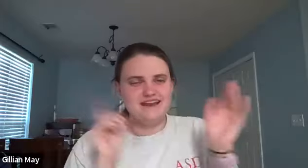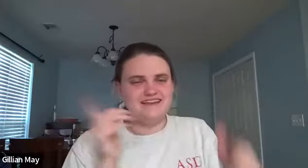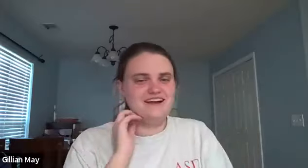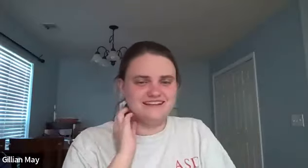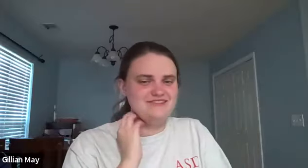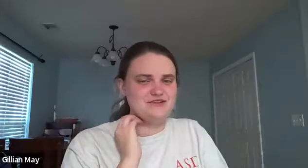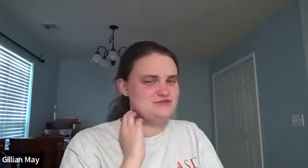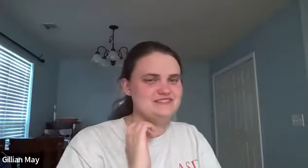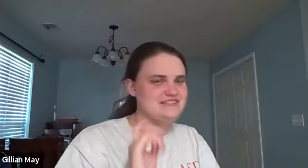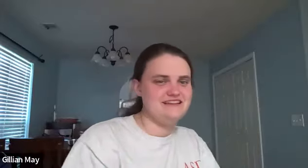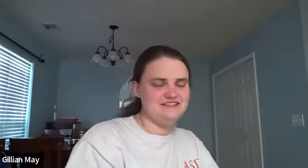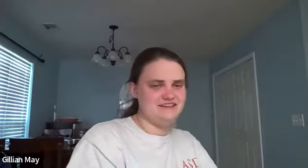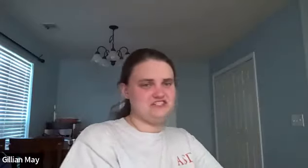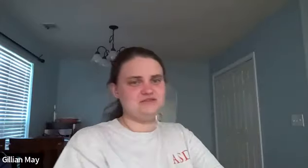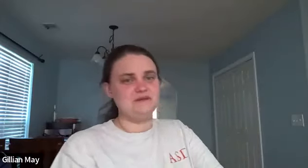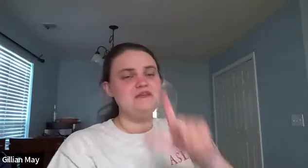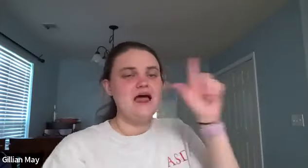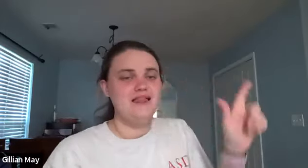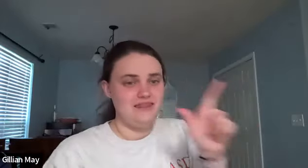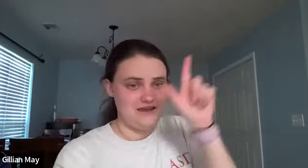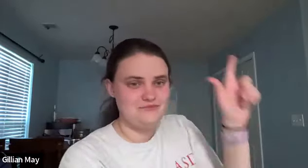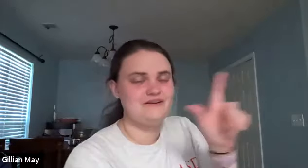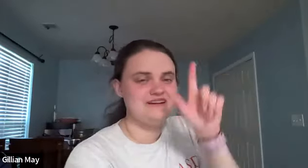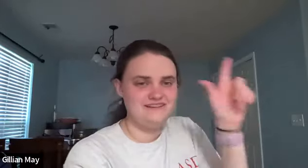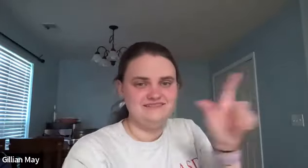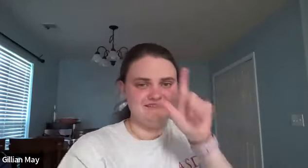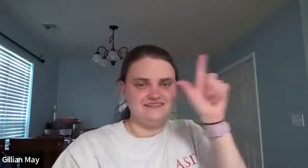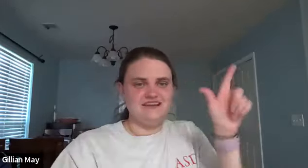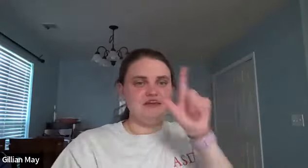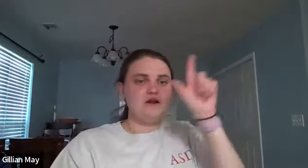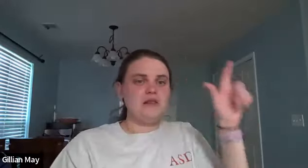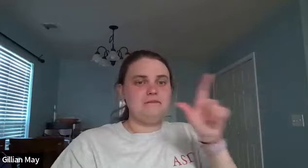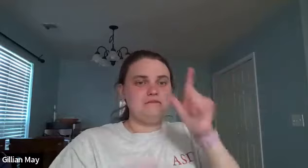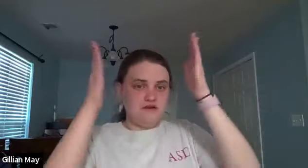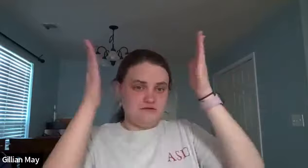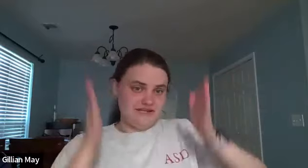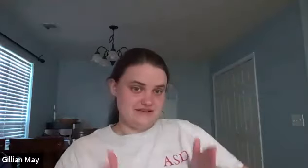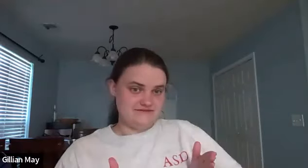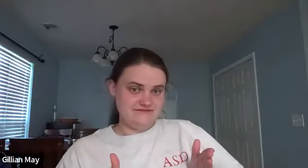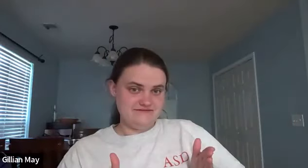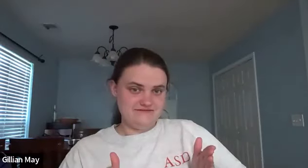I cannot get those slight intonations right. Library and then our librarian.